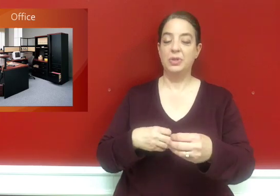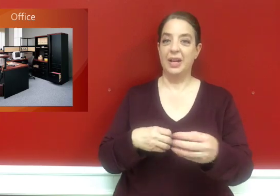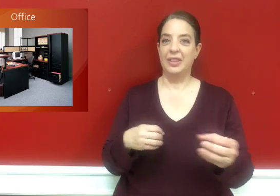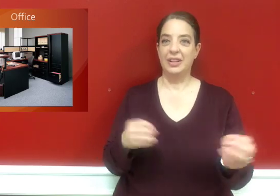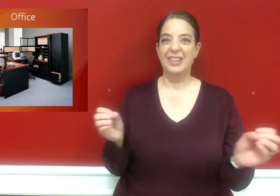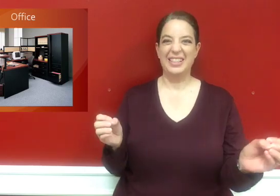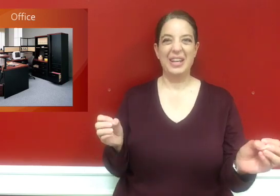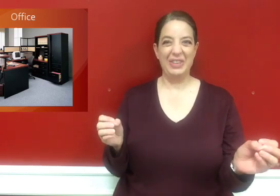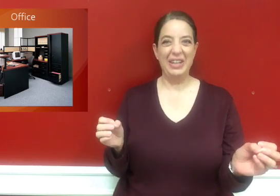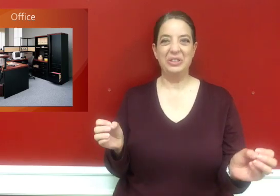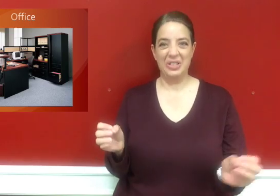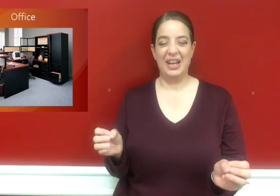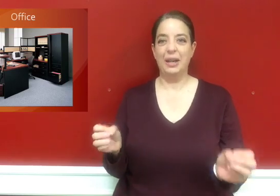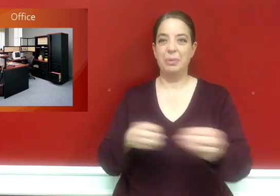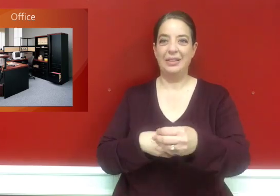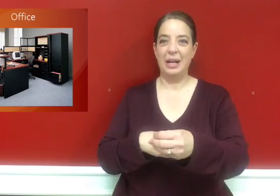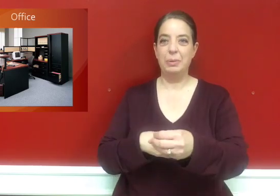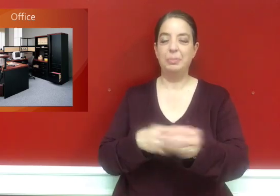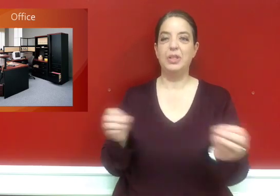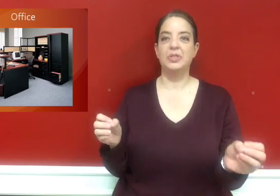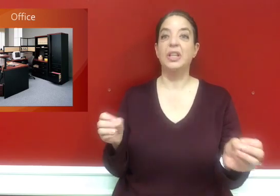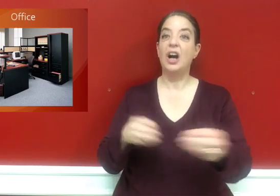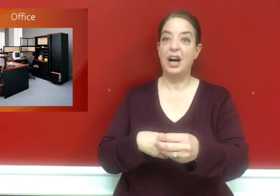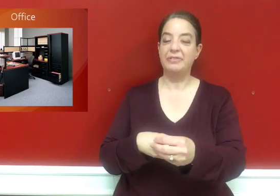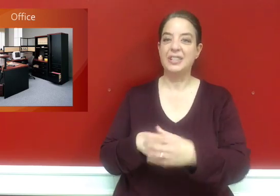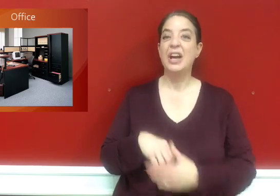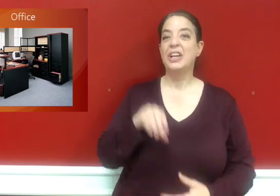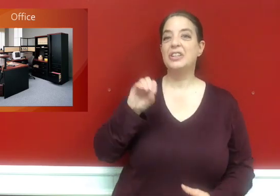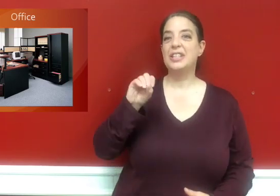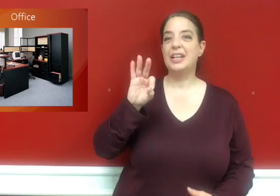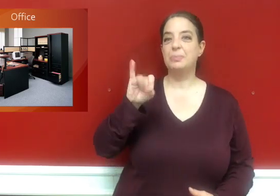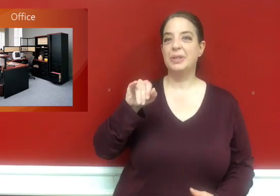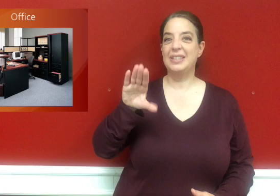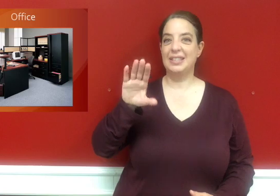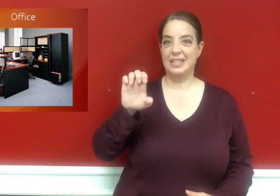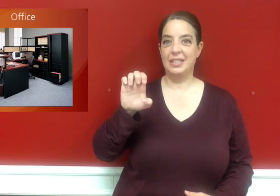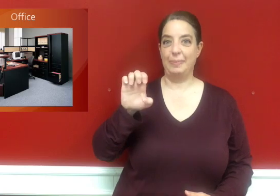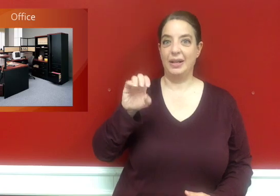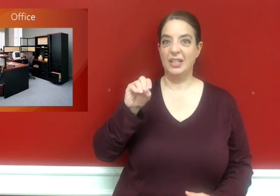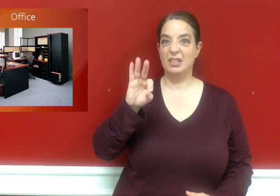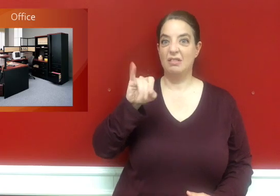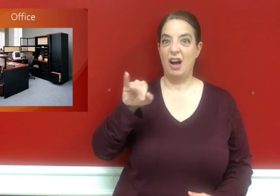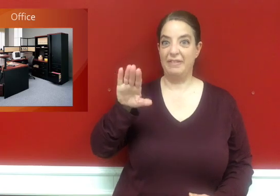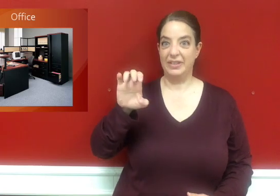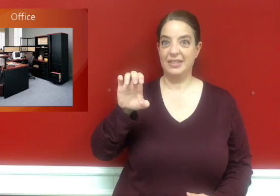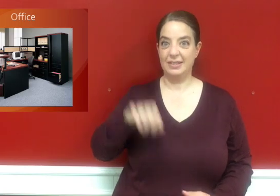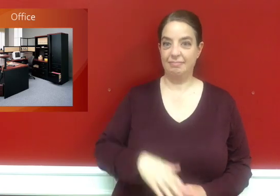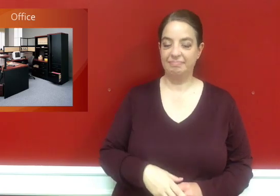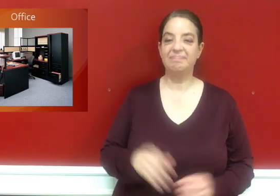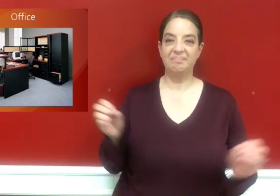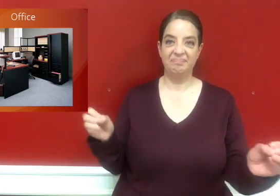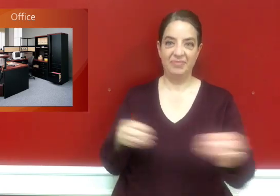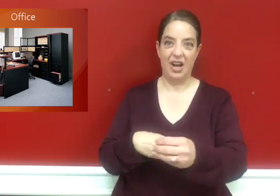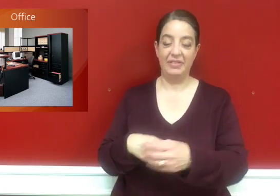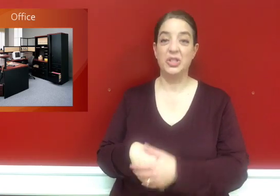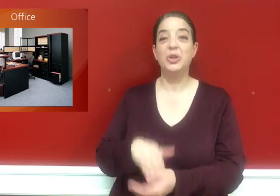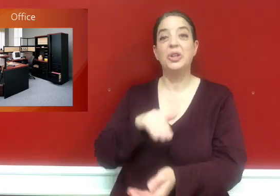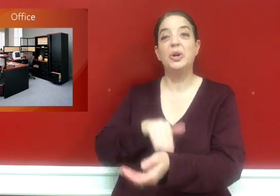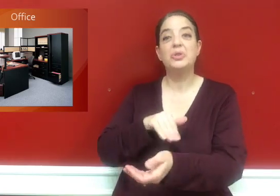on there, it's kind of an English sign, but a lot of people use it. Office. Your textbook says to spell it. Office. Office. So you can go to